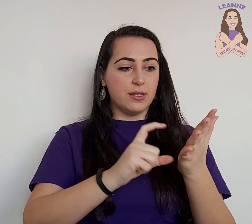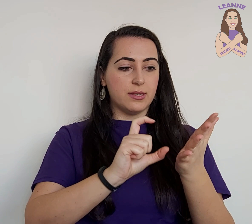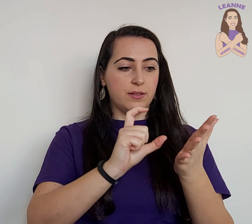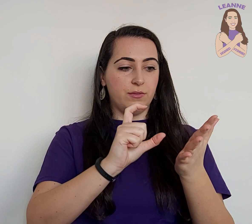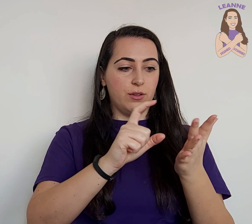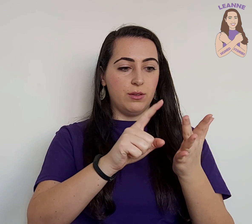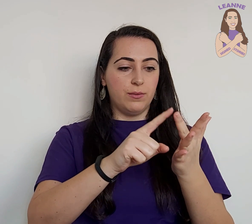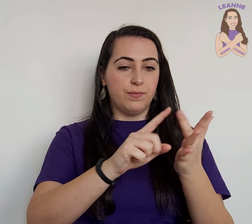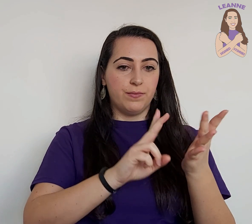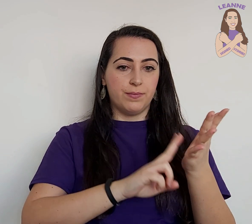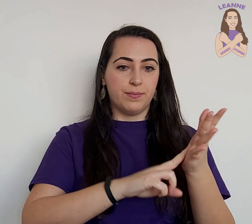Percival.